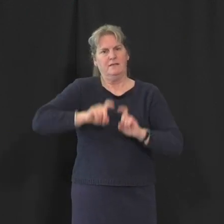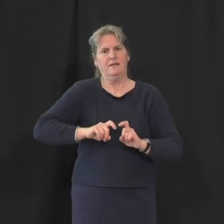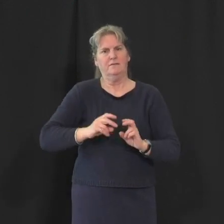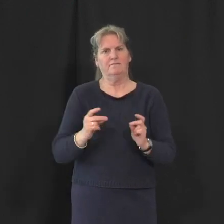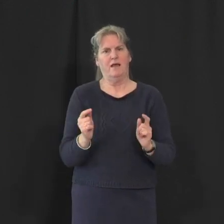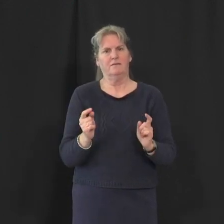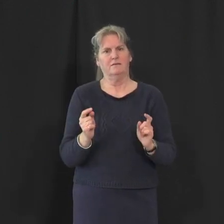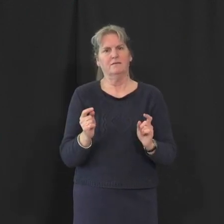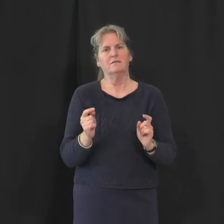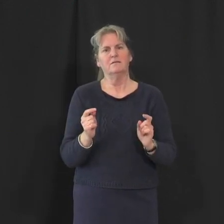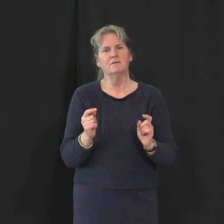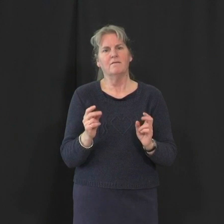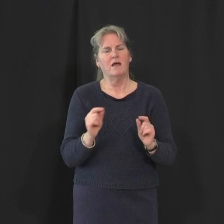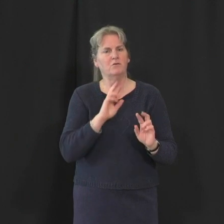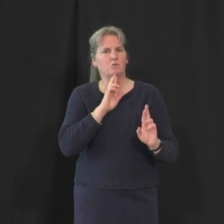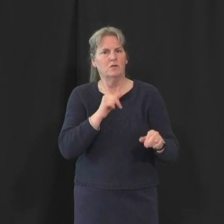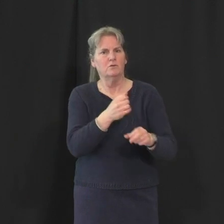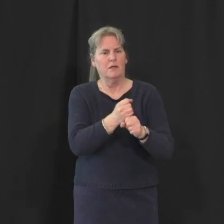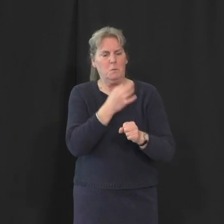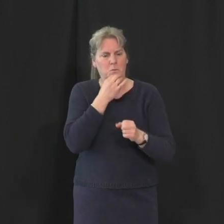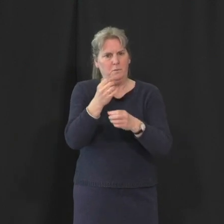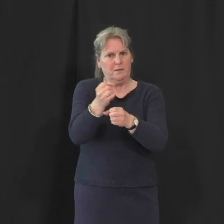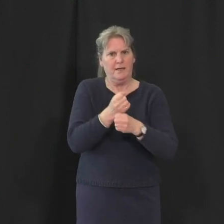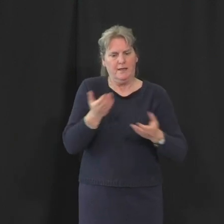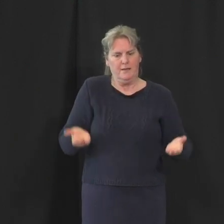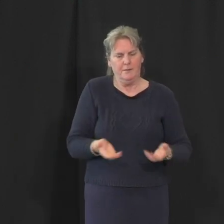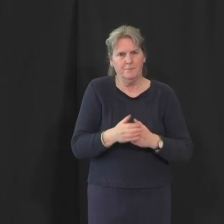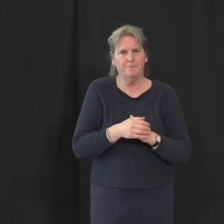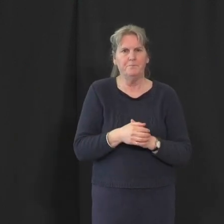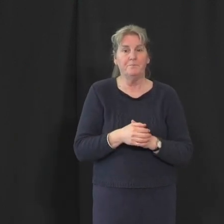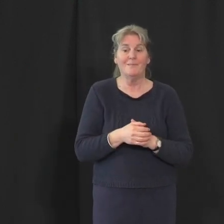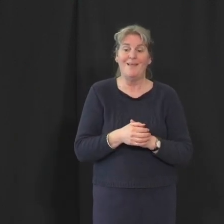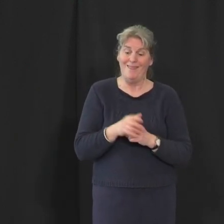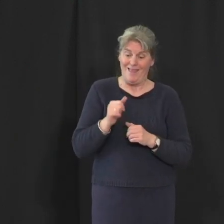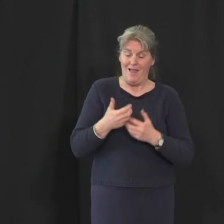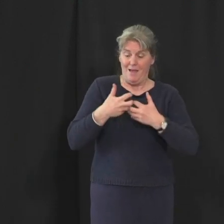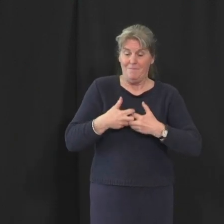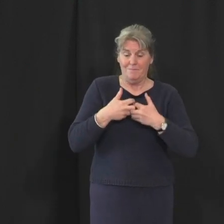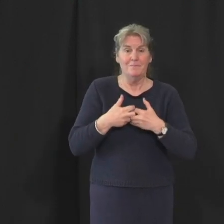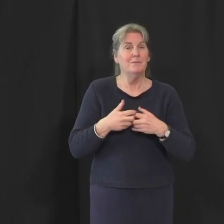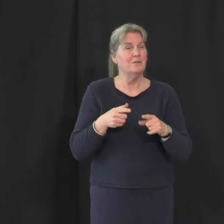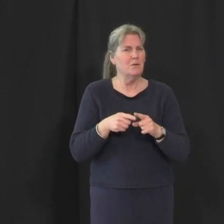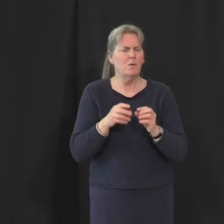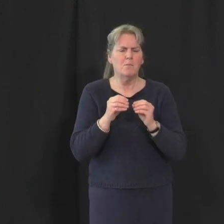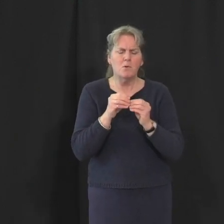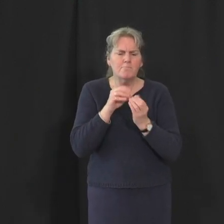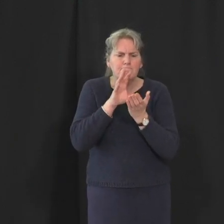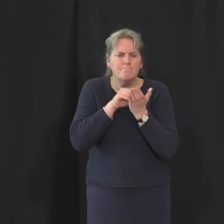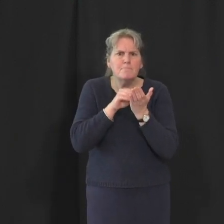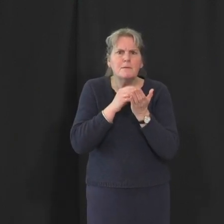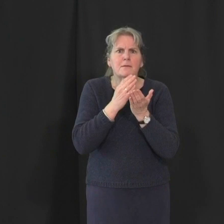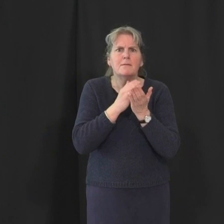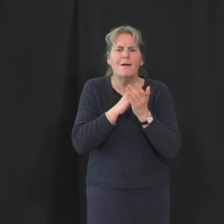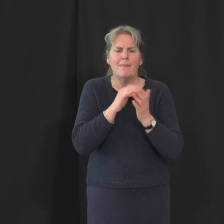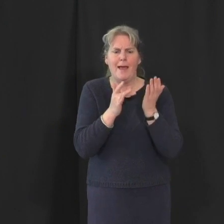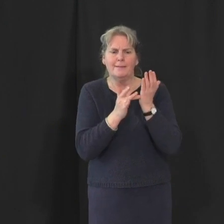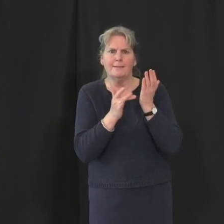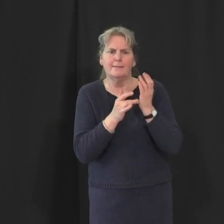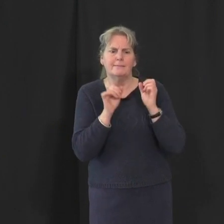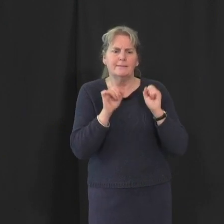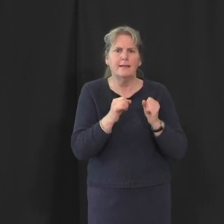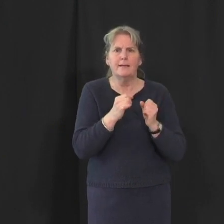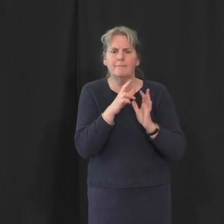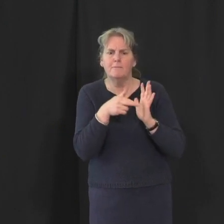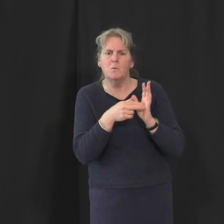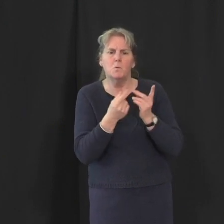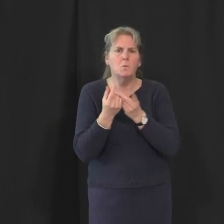COVID status. As we acquire this machine, we will learn more about this technology's potential